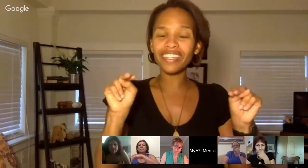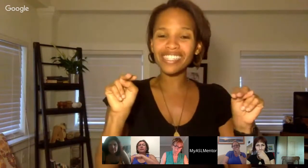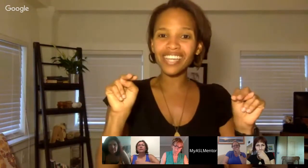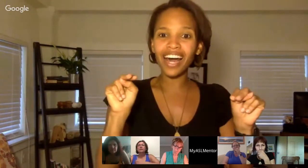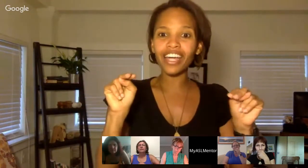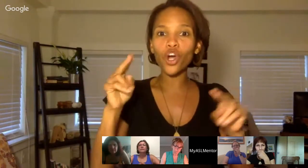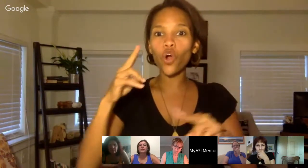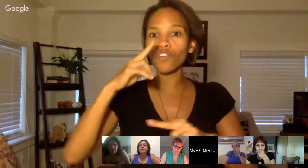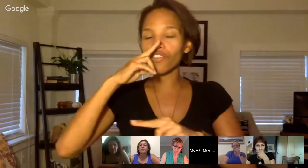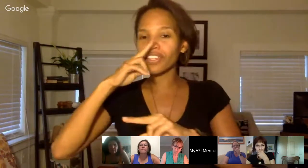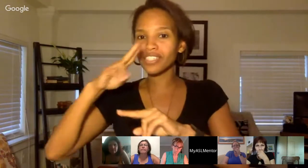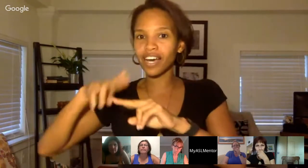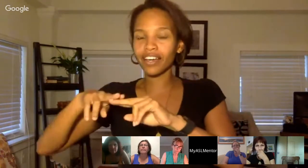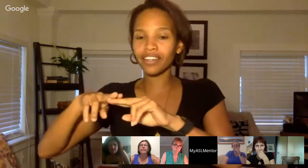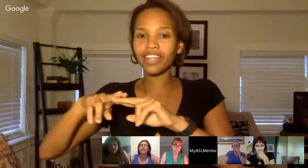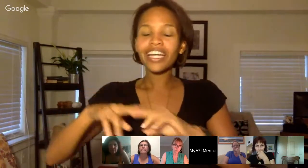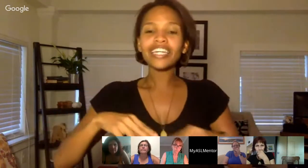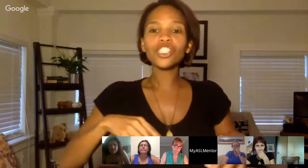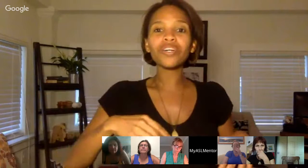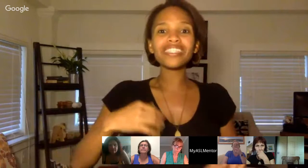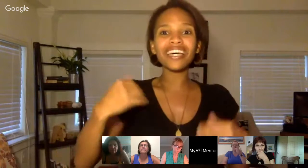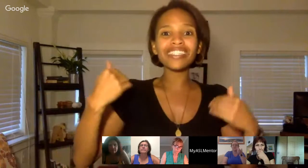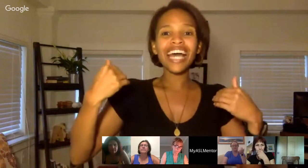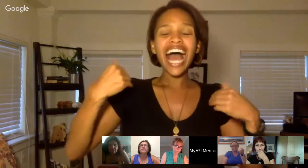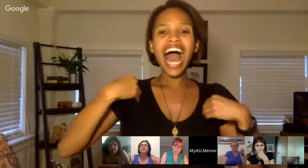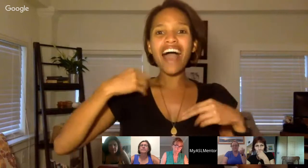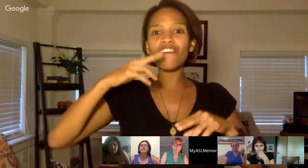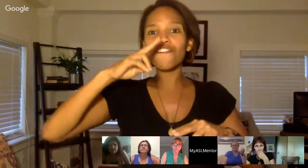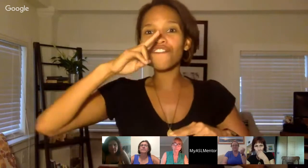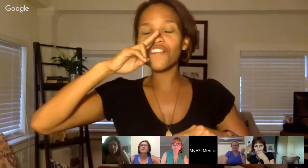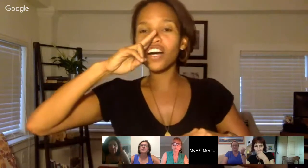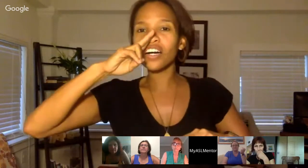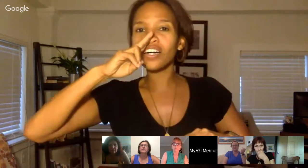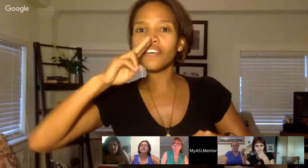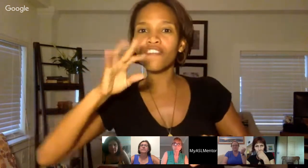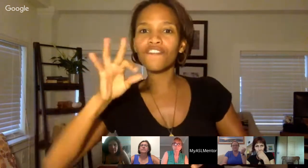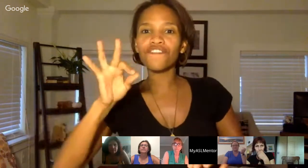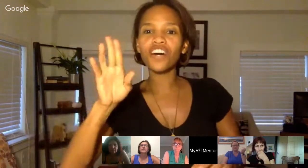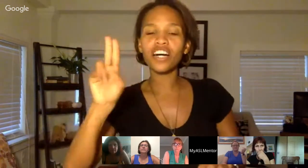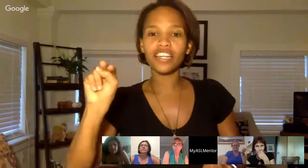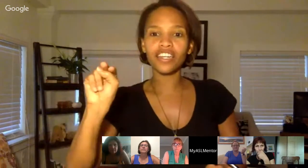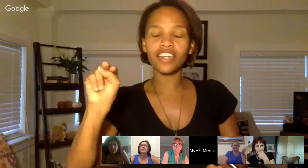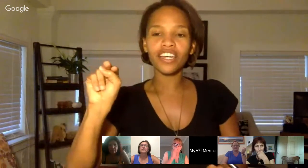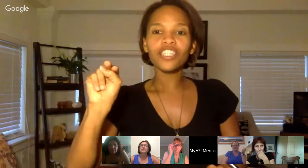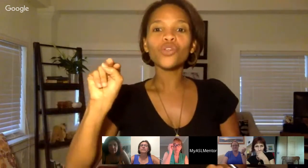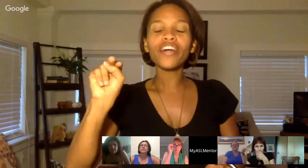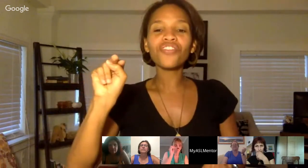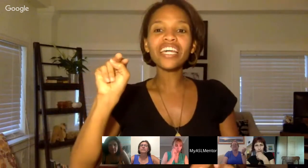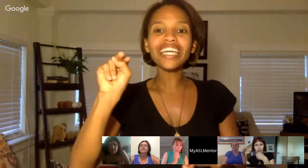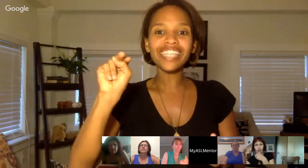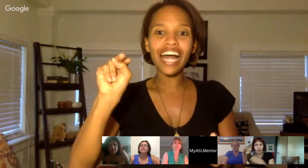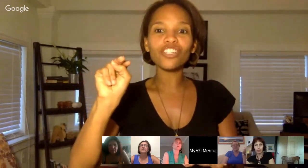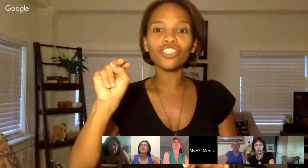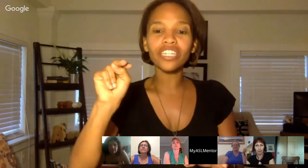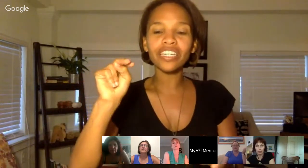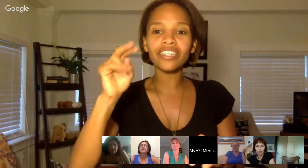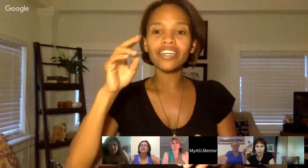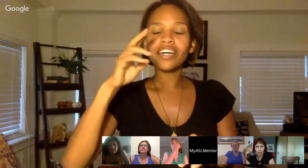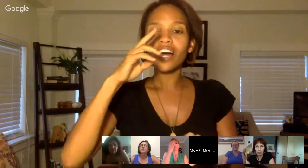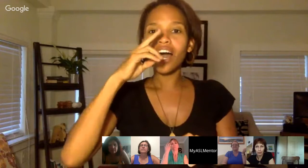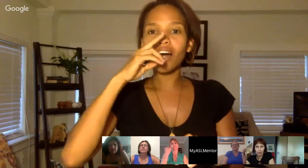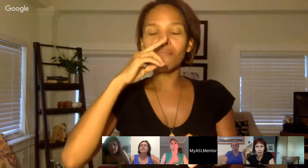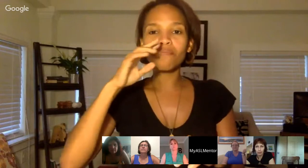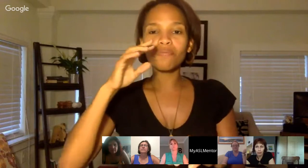preferring this sign over this sign. And so he says, have fun. So I think he's